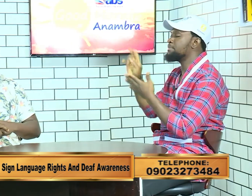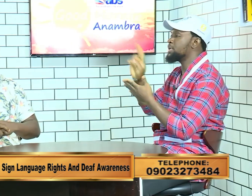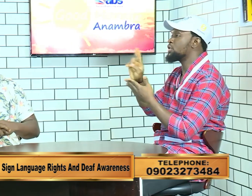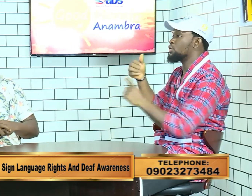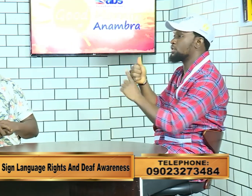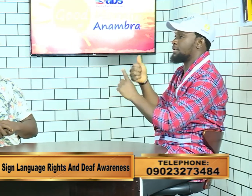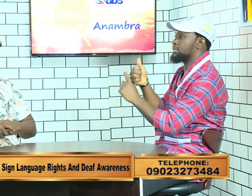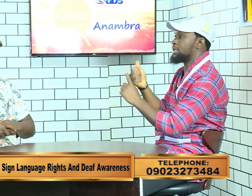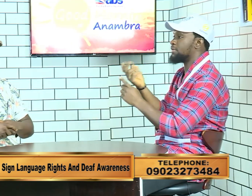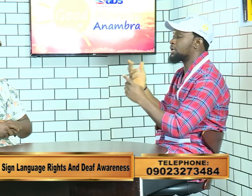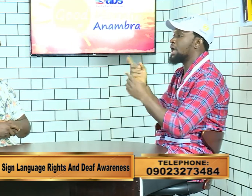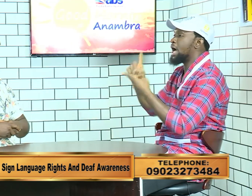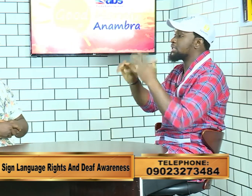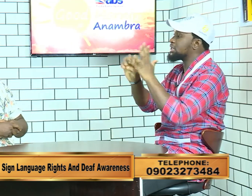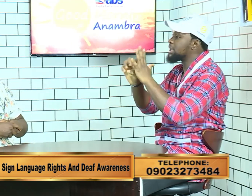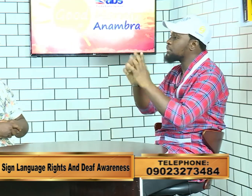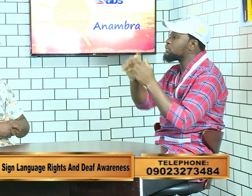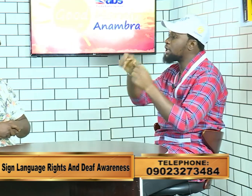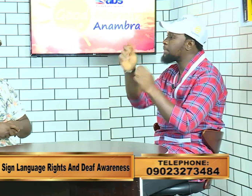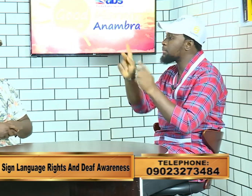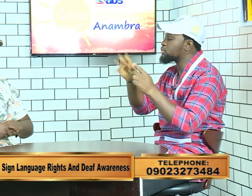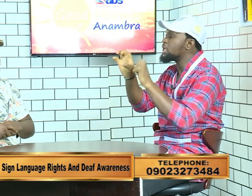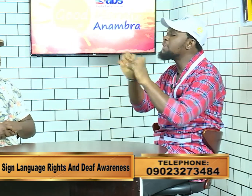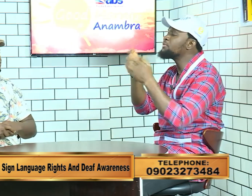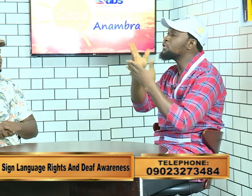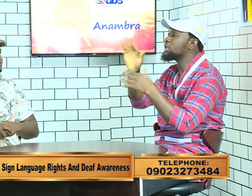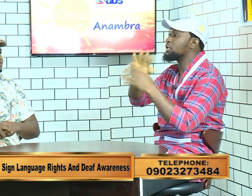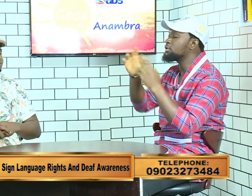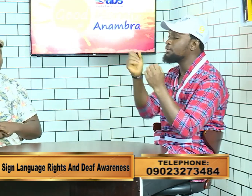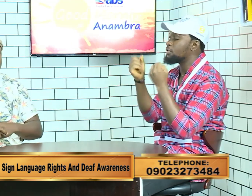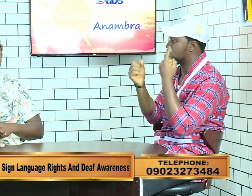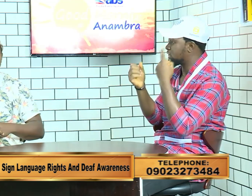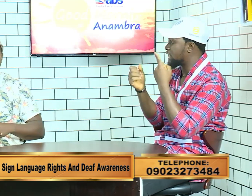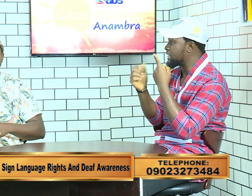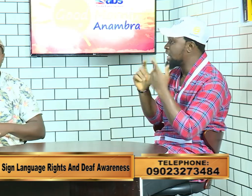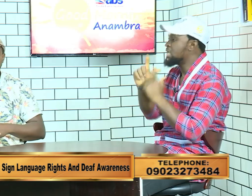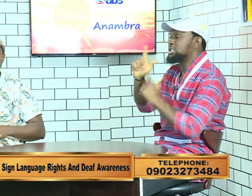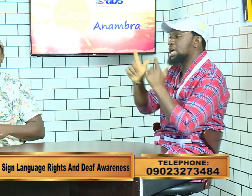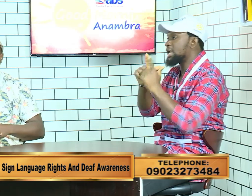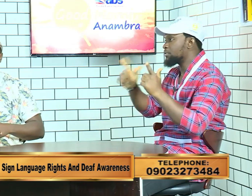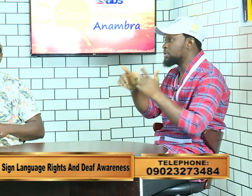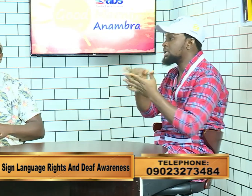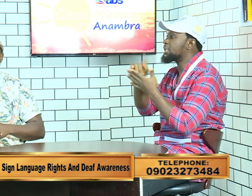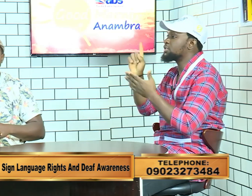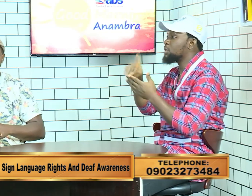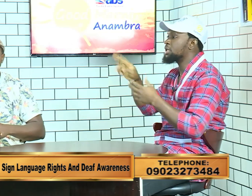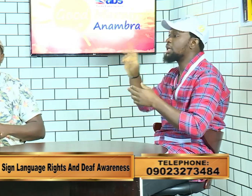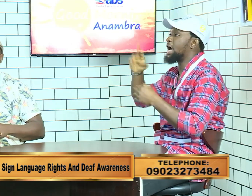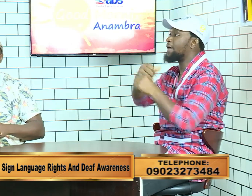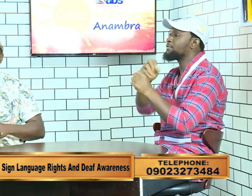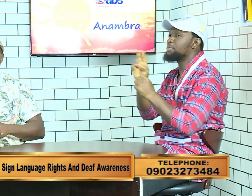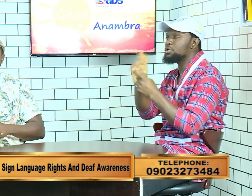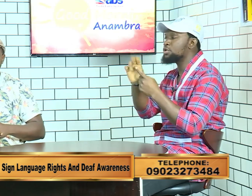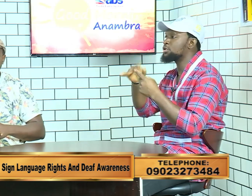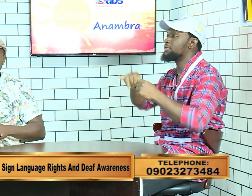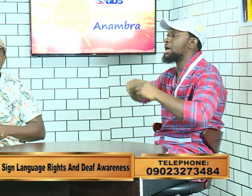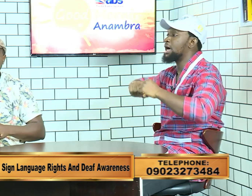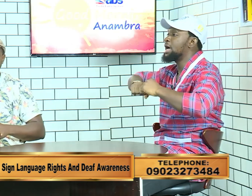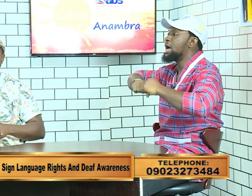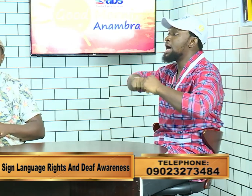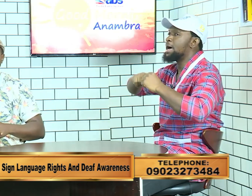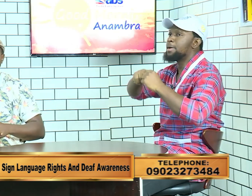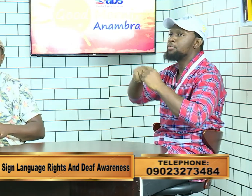they make use of themselves as an example to other people. So even though they don't even understand sign language, that is where they have to make use of